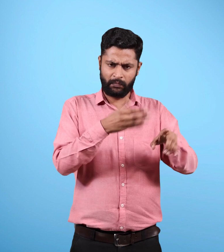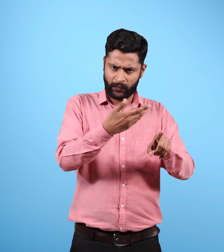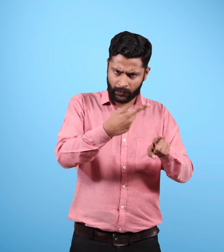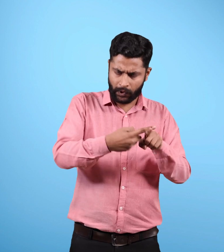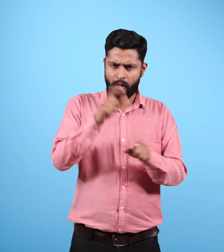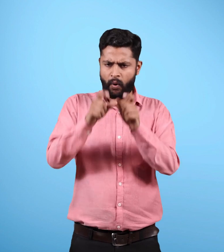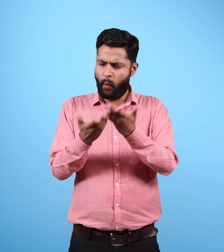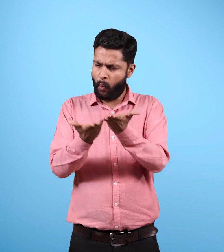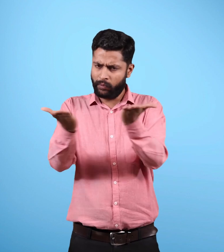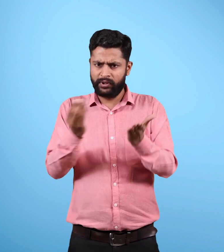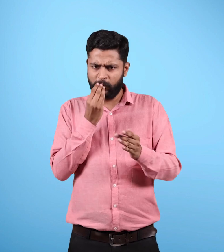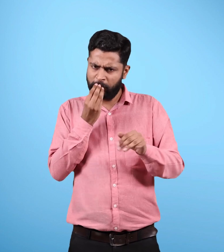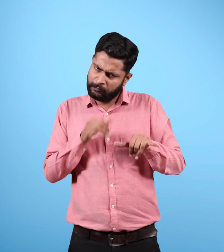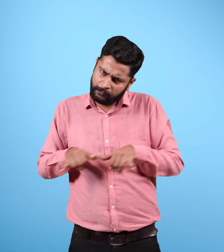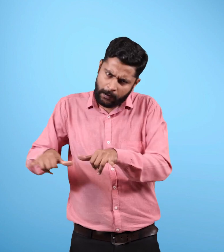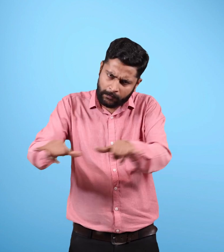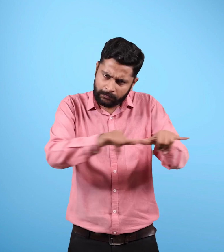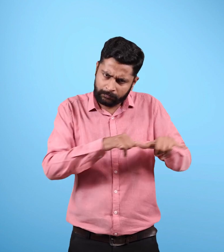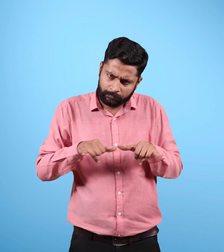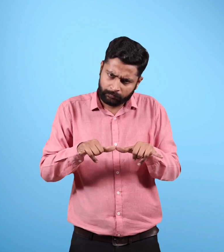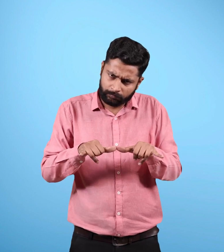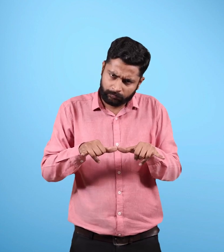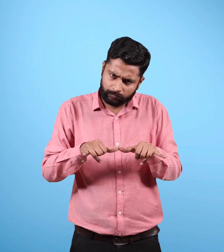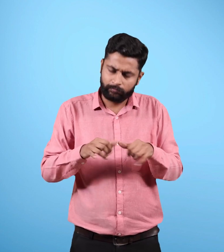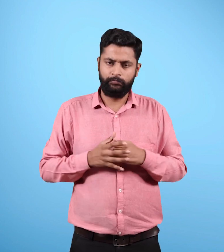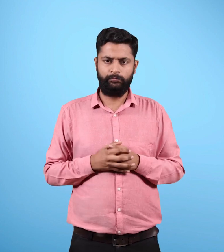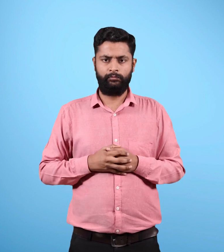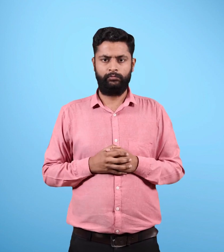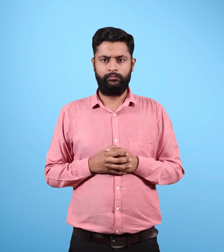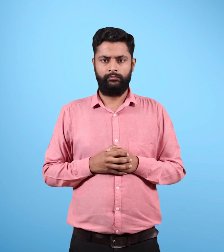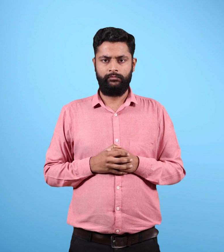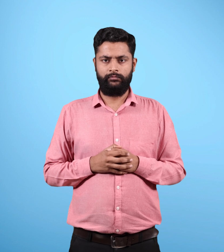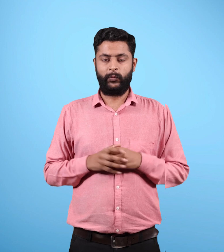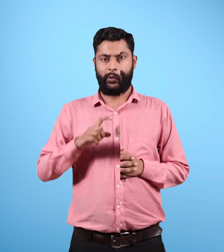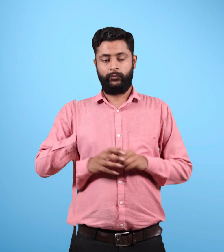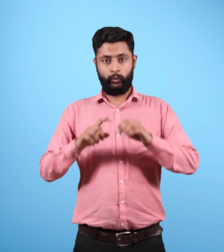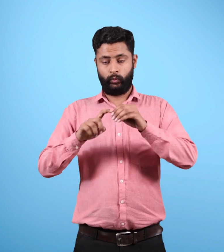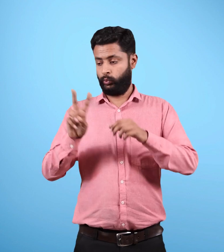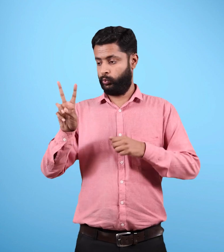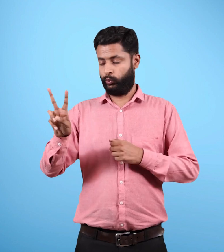Do you find that all living beings need the same kind of food? 2.